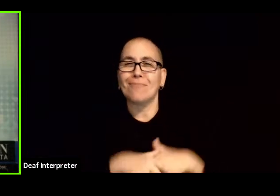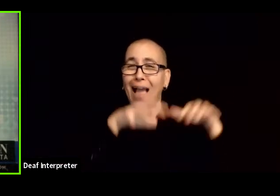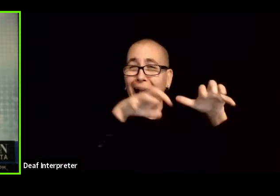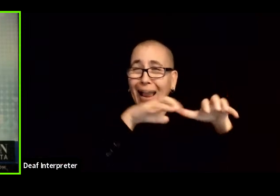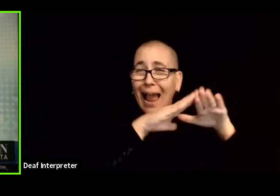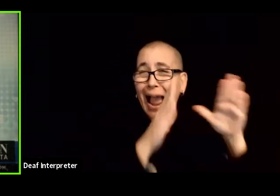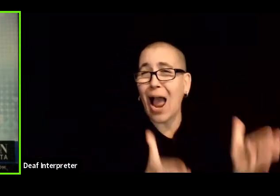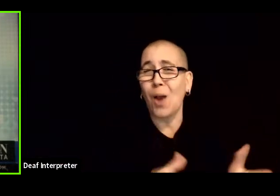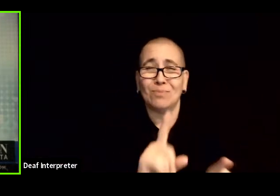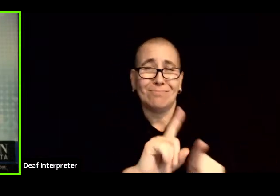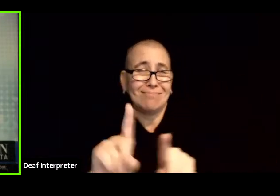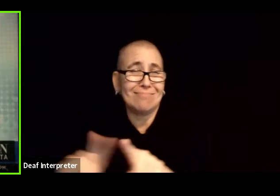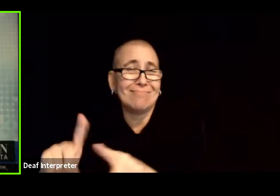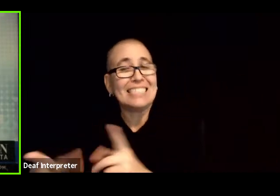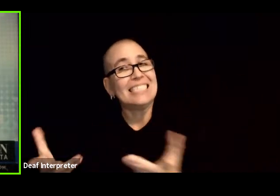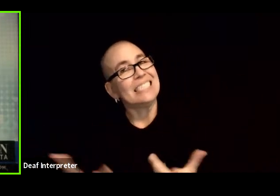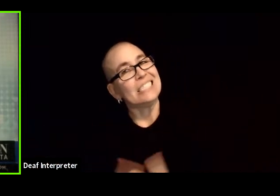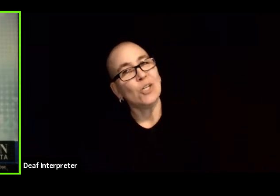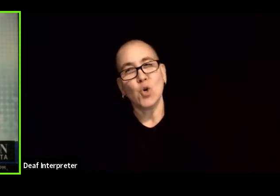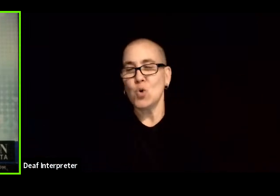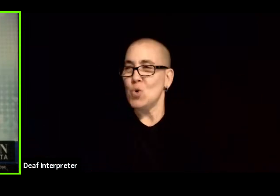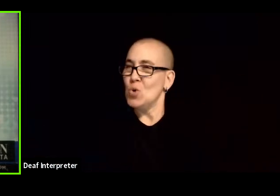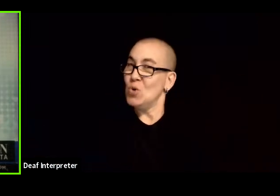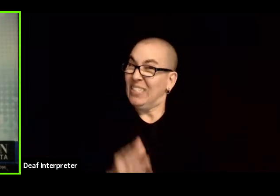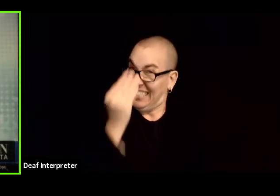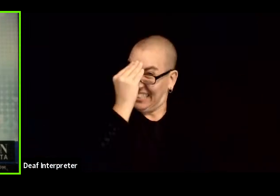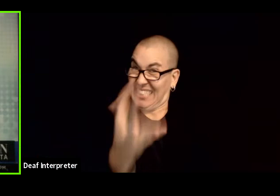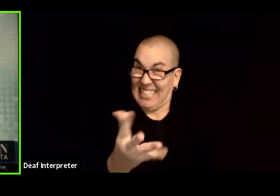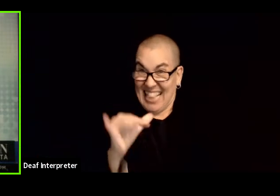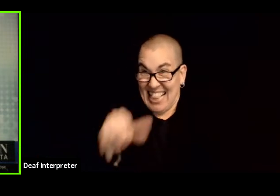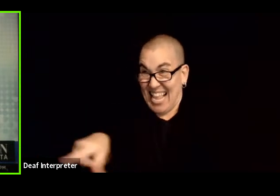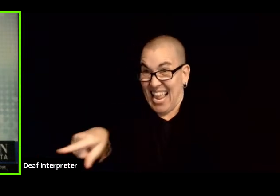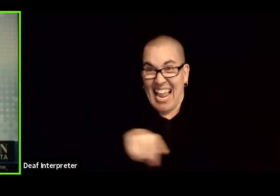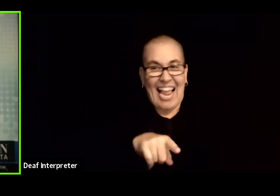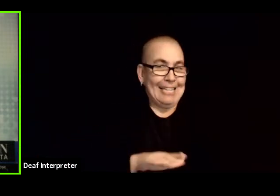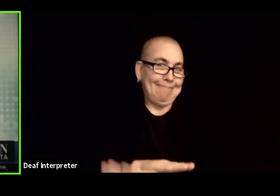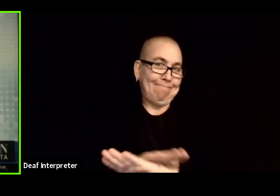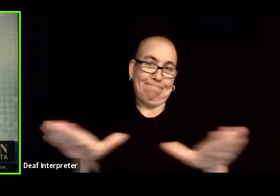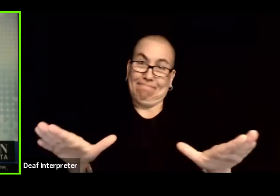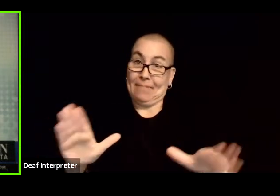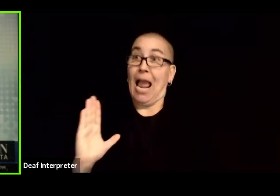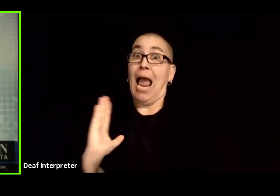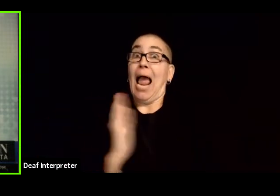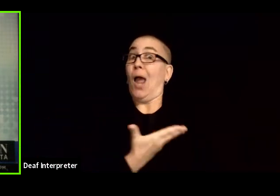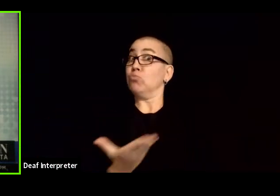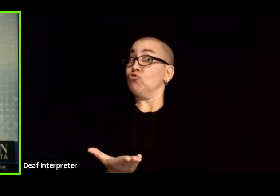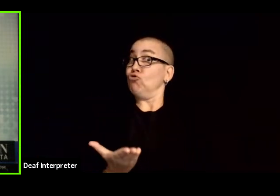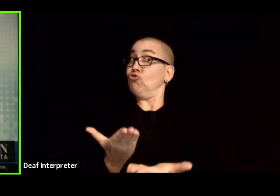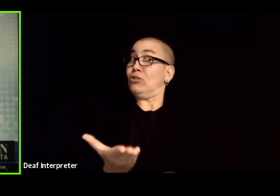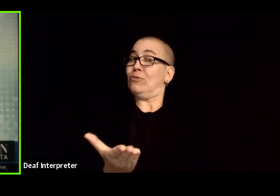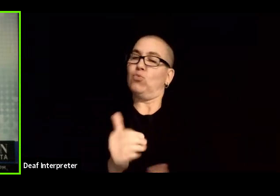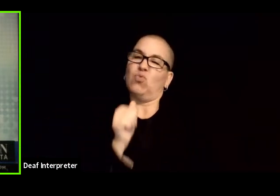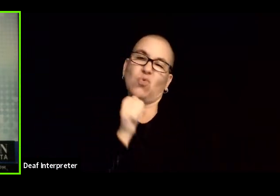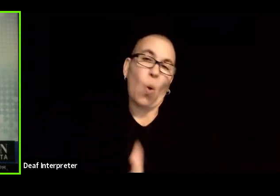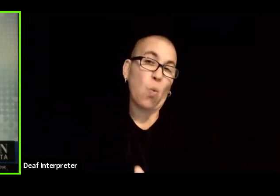in the realm of the things that we're encouraging people not to do, or to do very, very, very